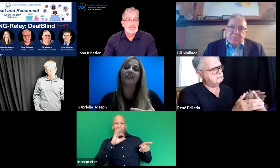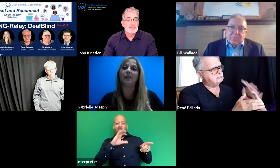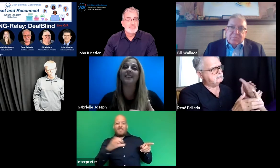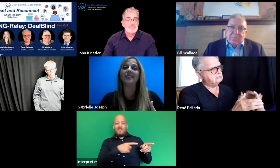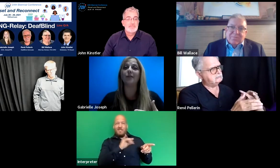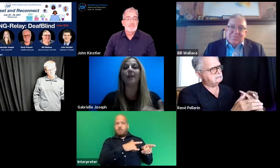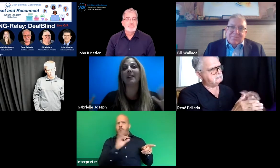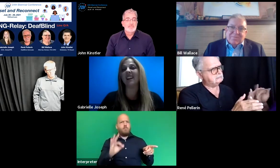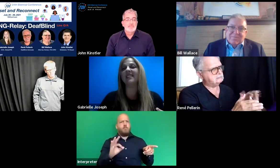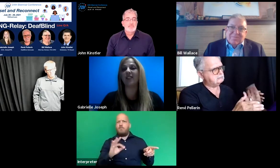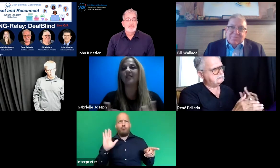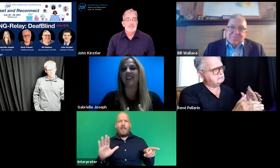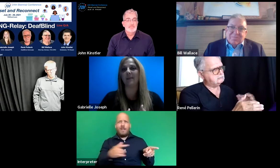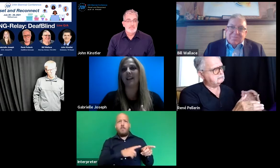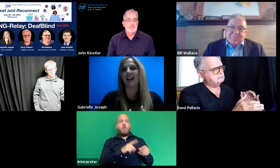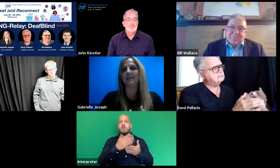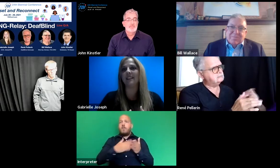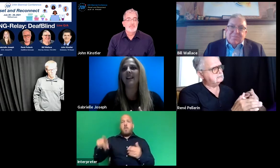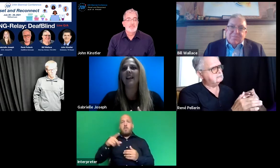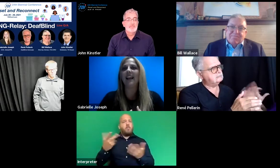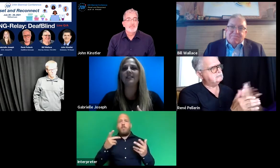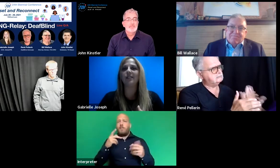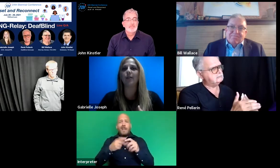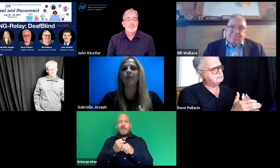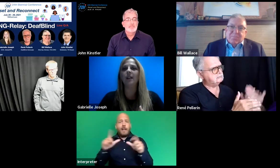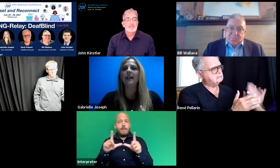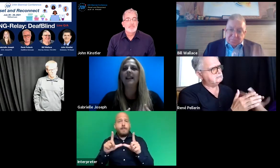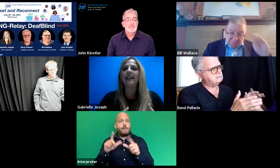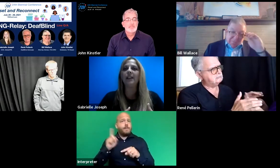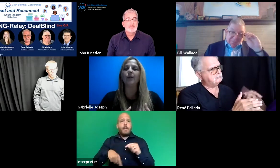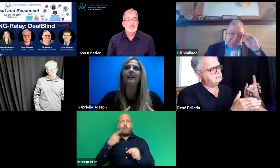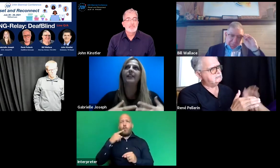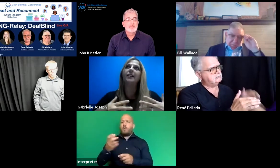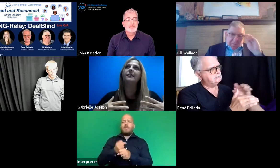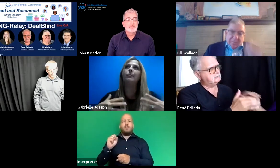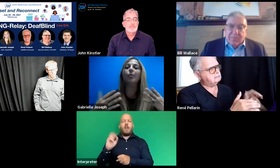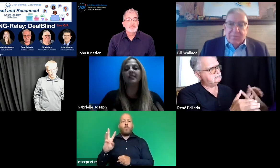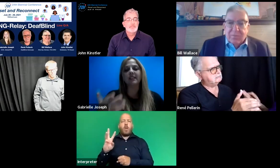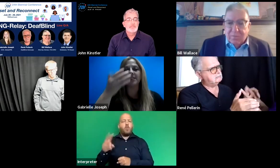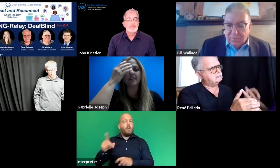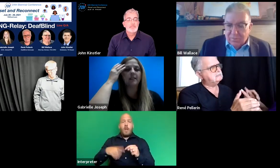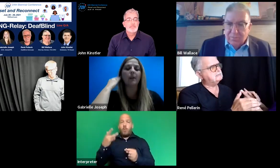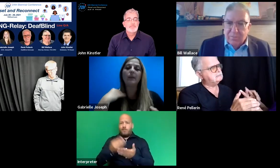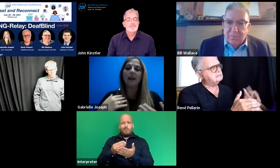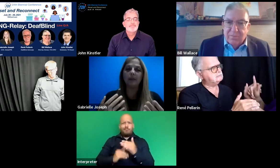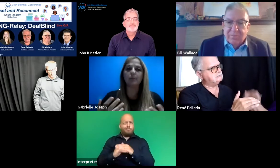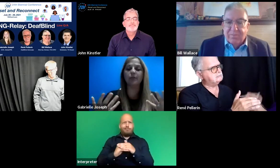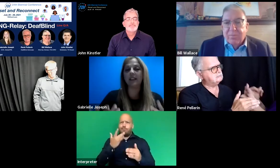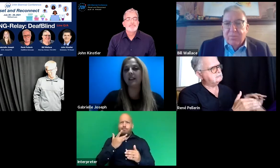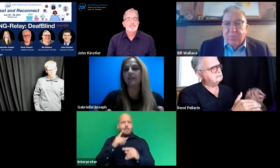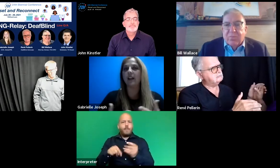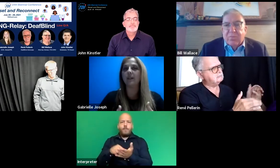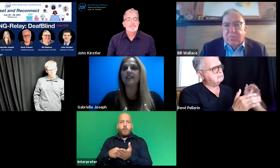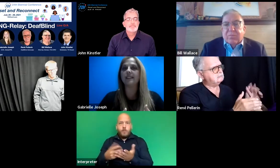for deafblind software because of those income caps. And so, you know, if there's more discussion that we might be